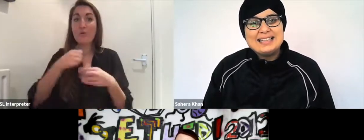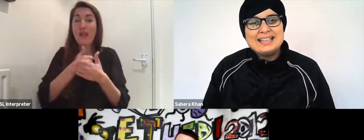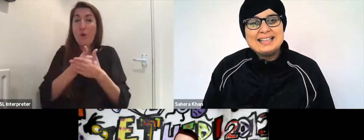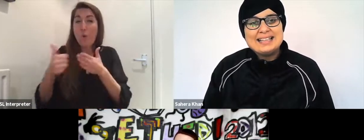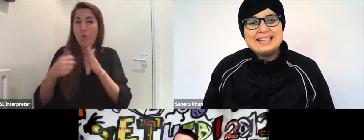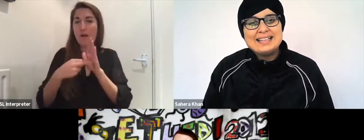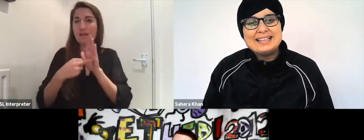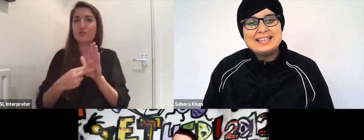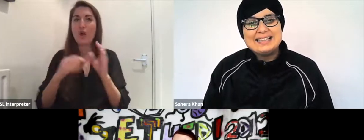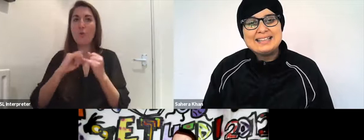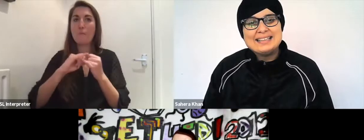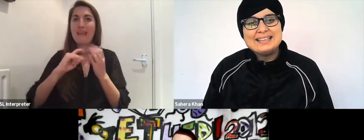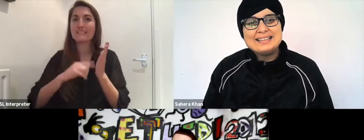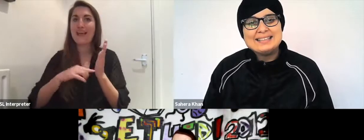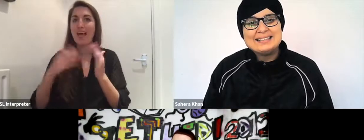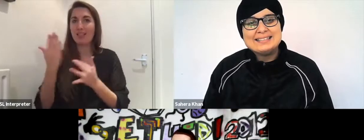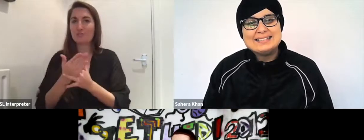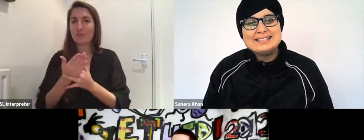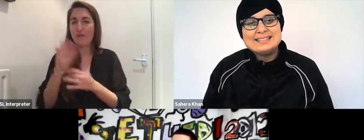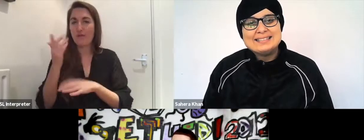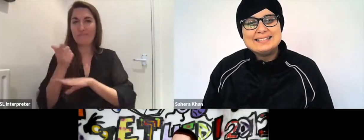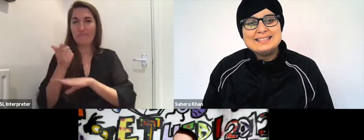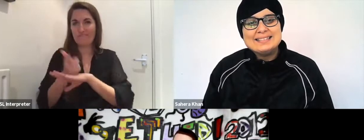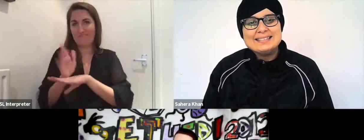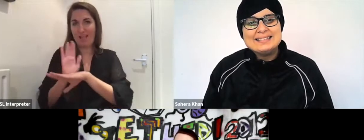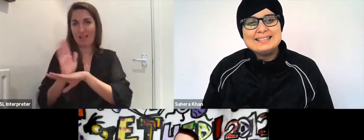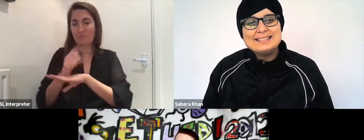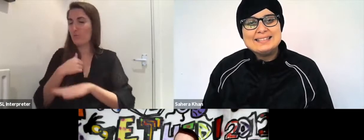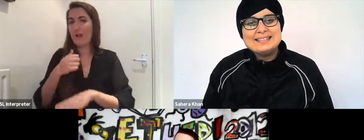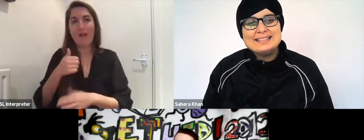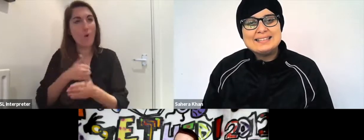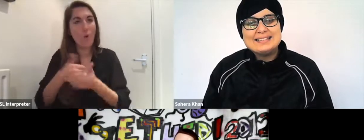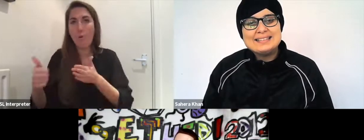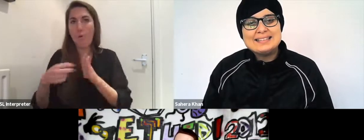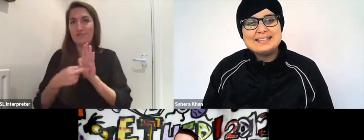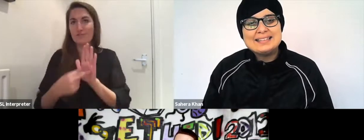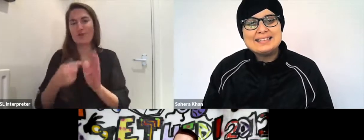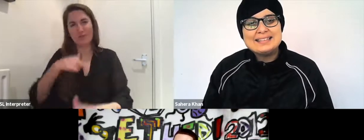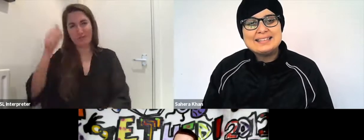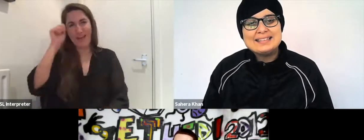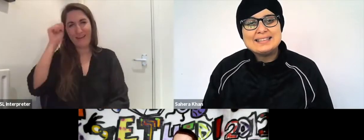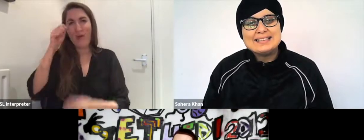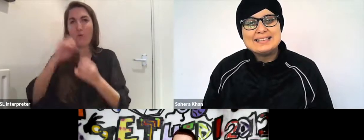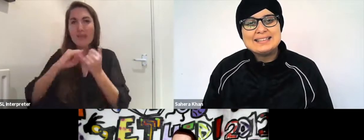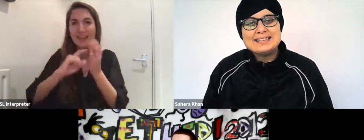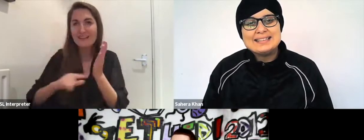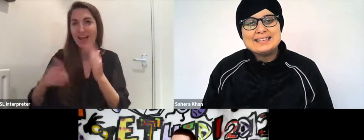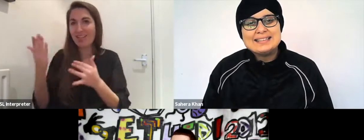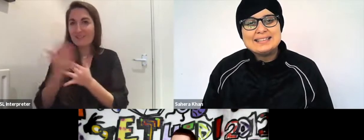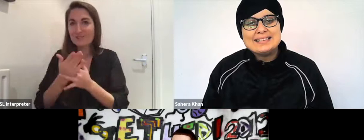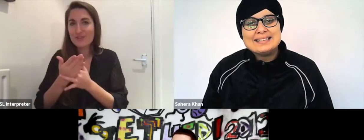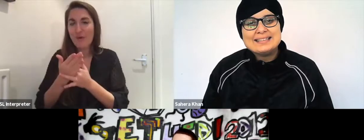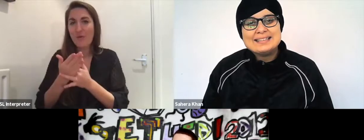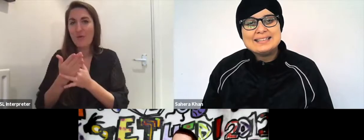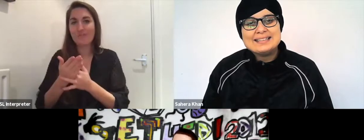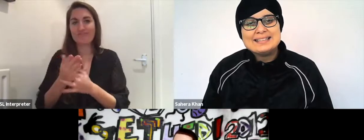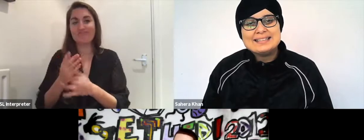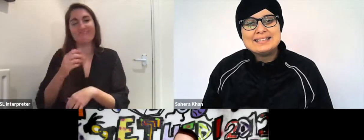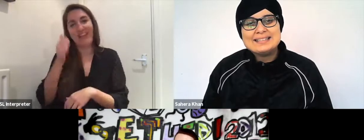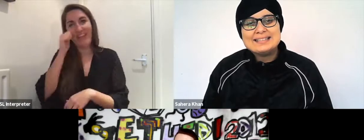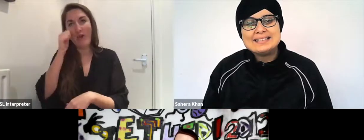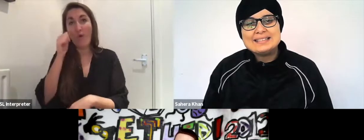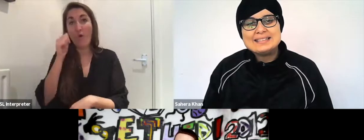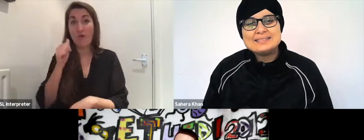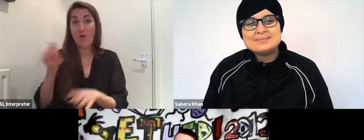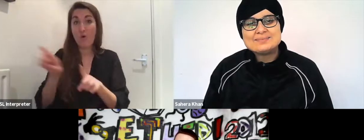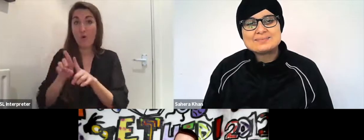own films at our film festival. So, of course, we're familiar with them, and they go down at least as well